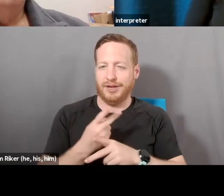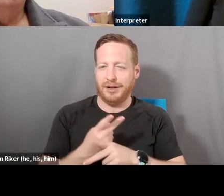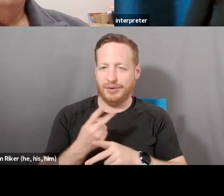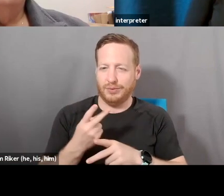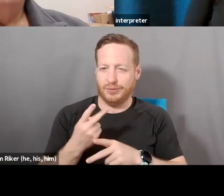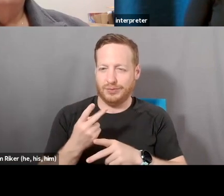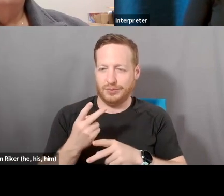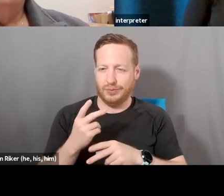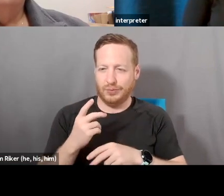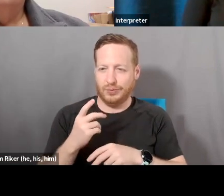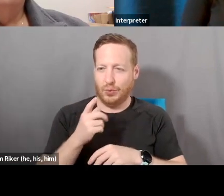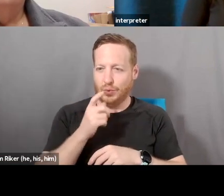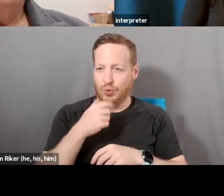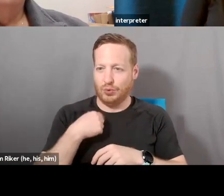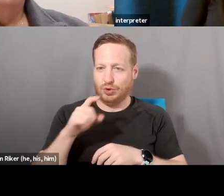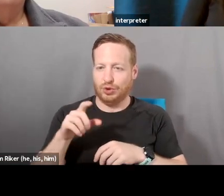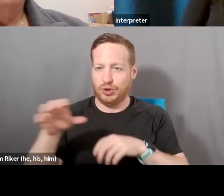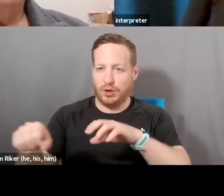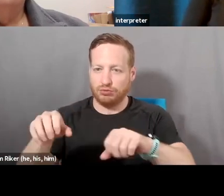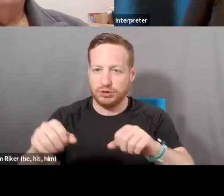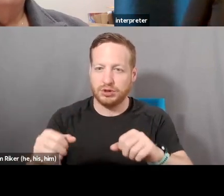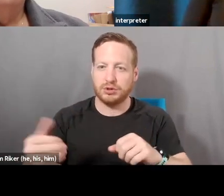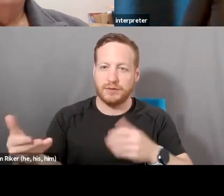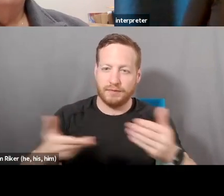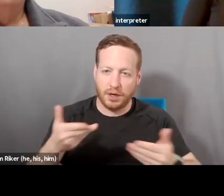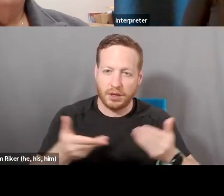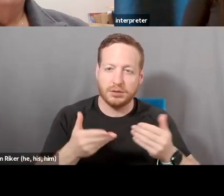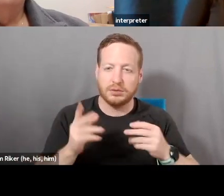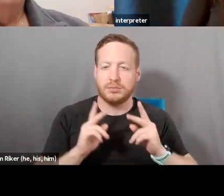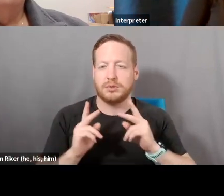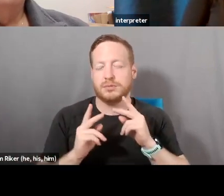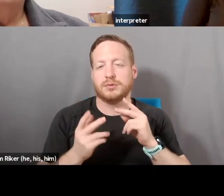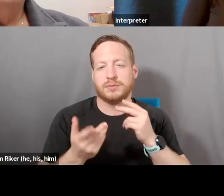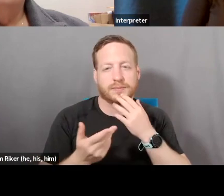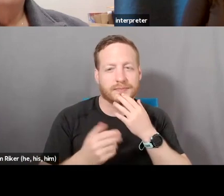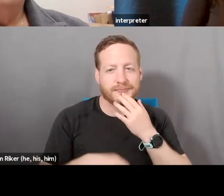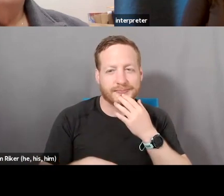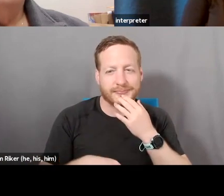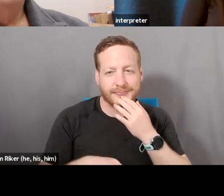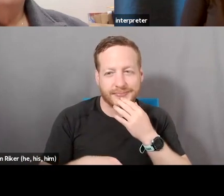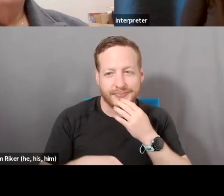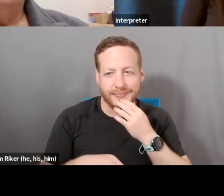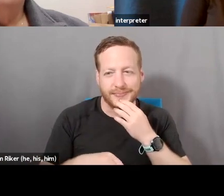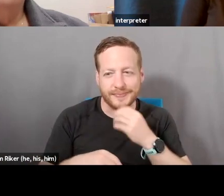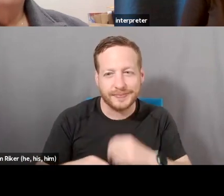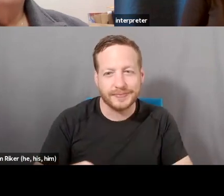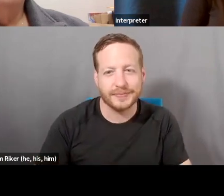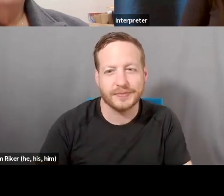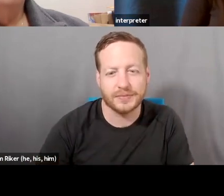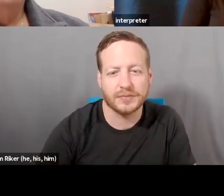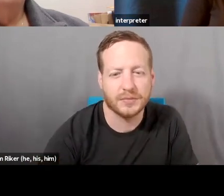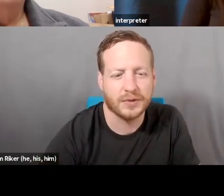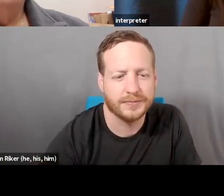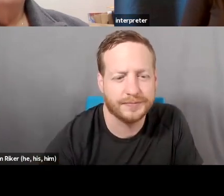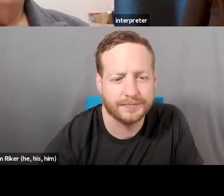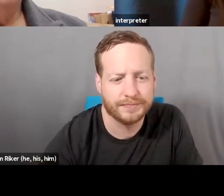So that's where I'm feeling like we need to figure out who we should be doing outreach to, who the people are that we should invite to